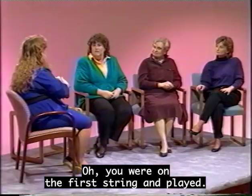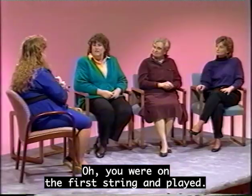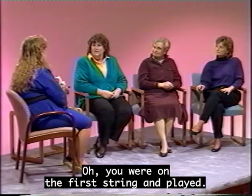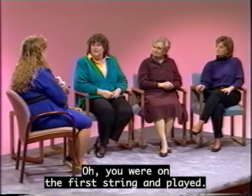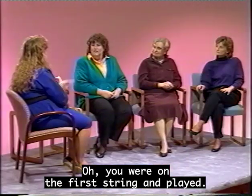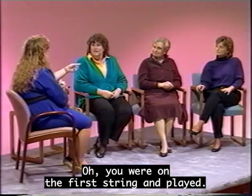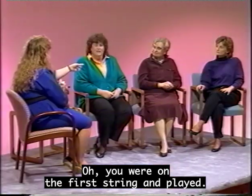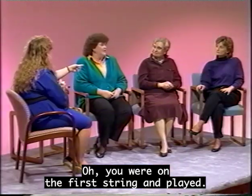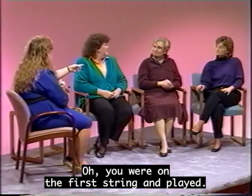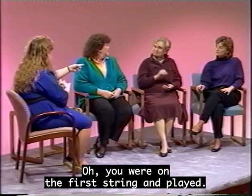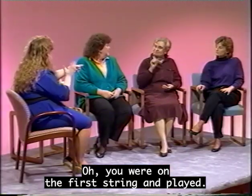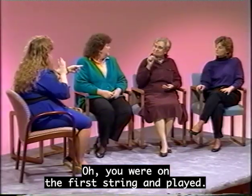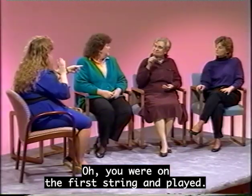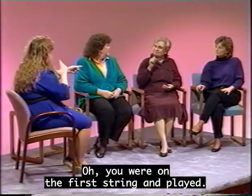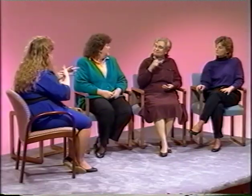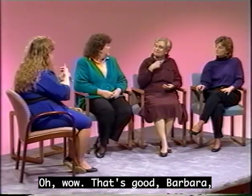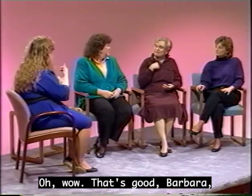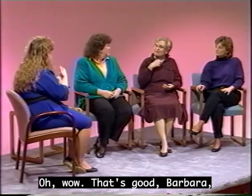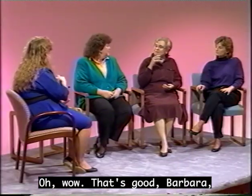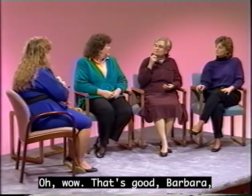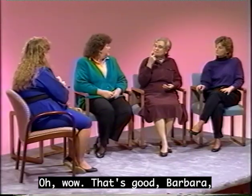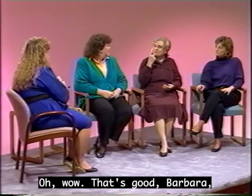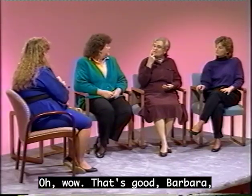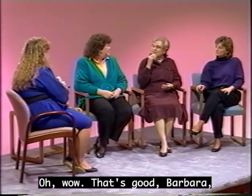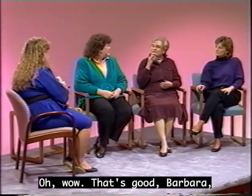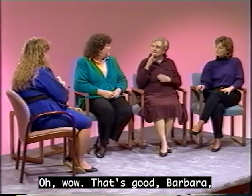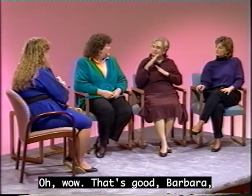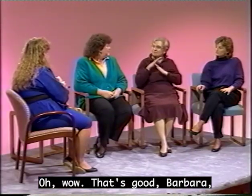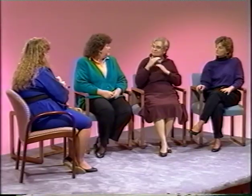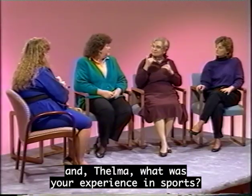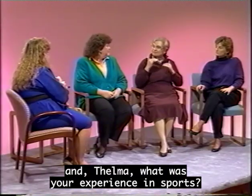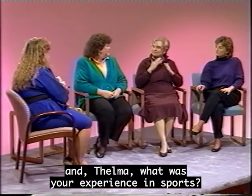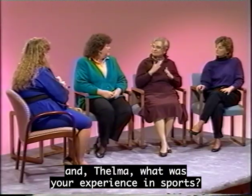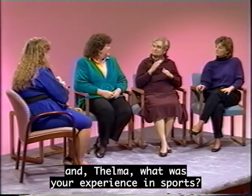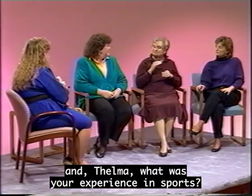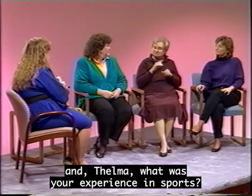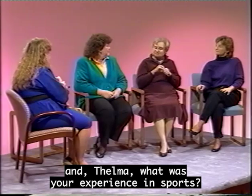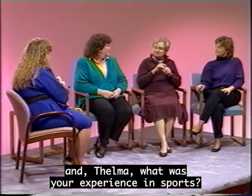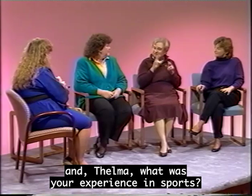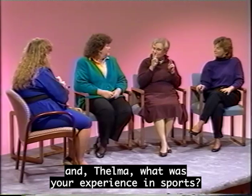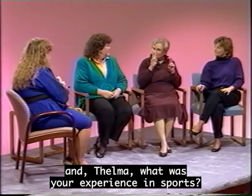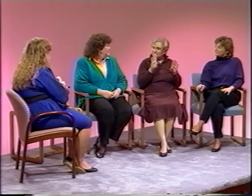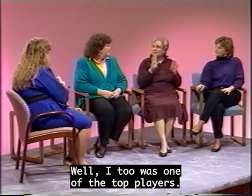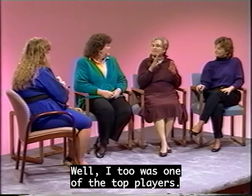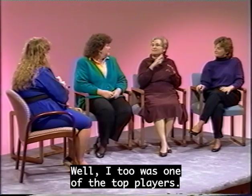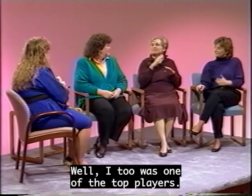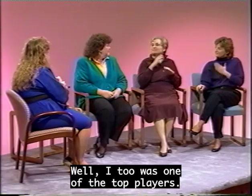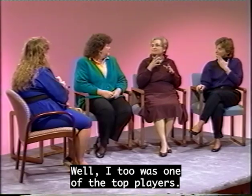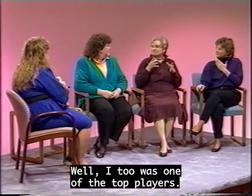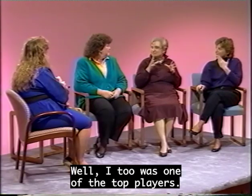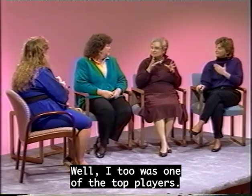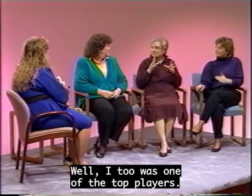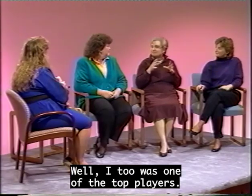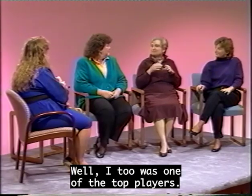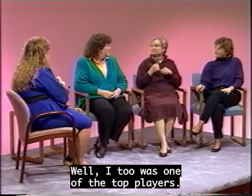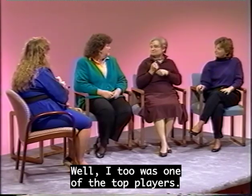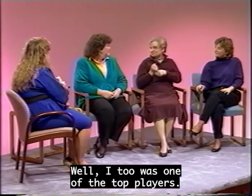the first string and played. Oh, wow, that's good, Barbara. And Thelma, what was your experience in sports? Well, I too was one of the top players. Good. I